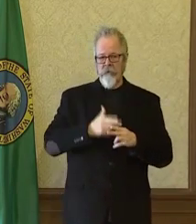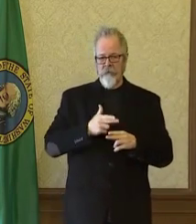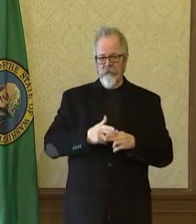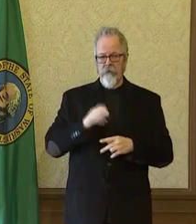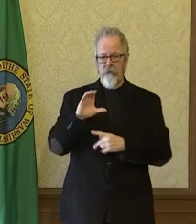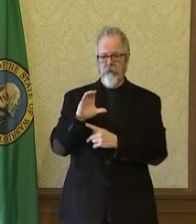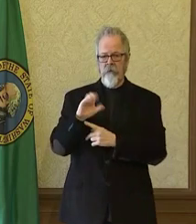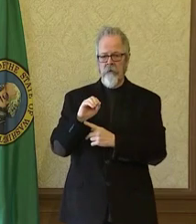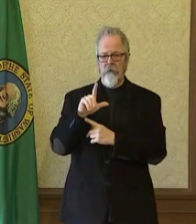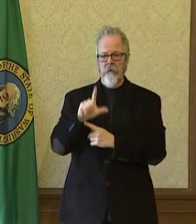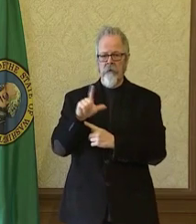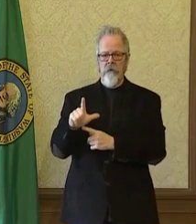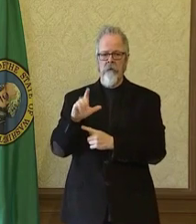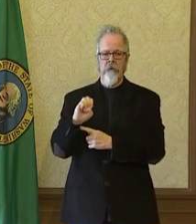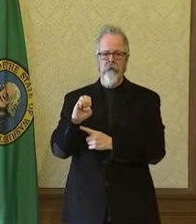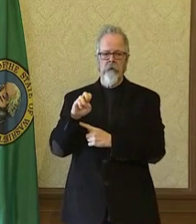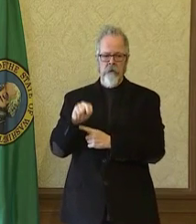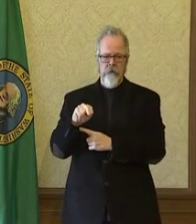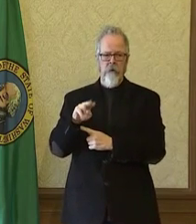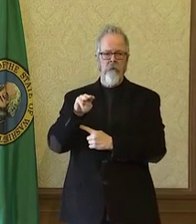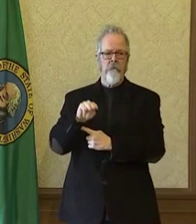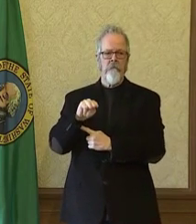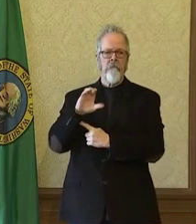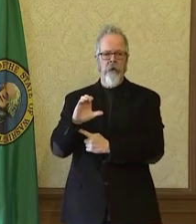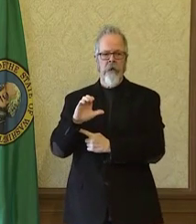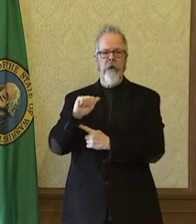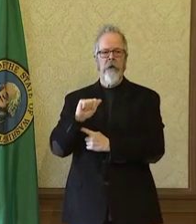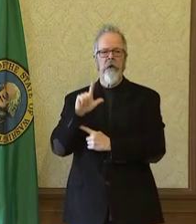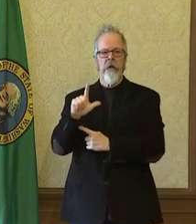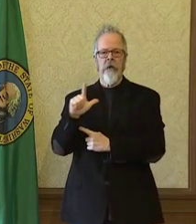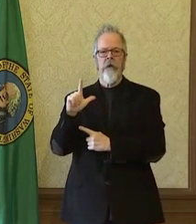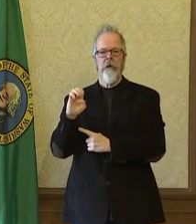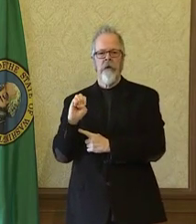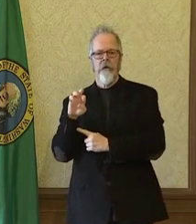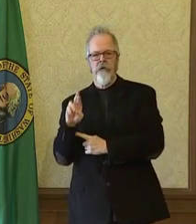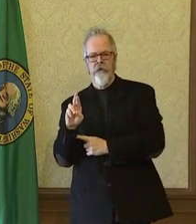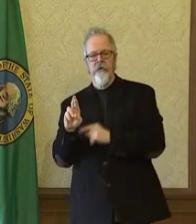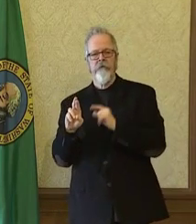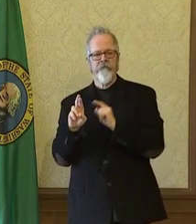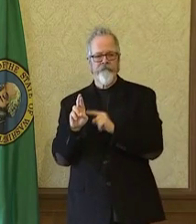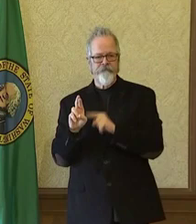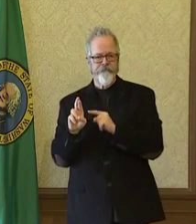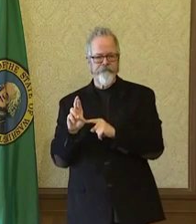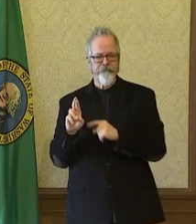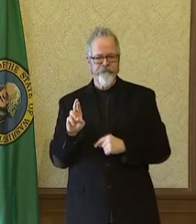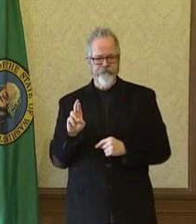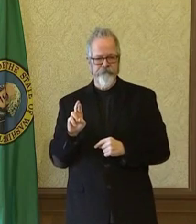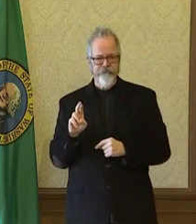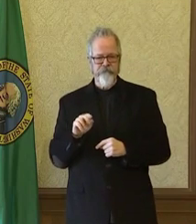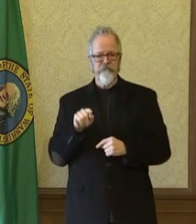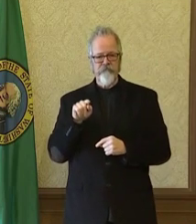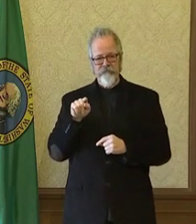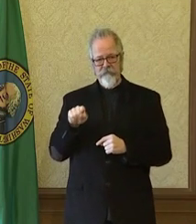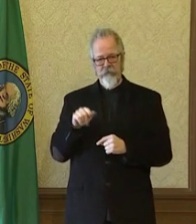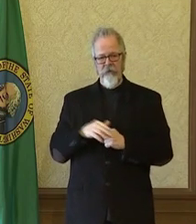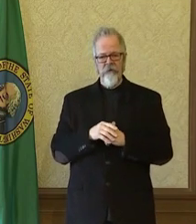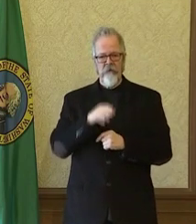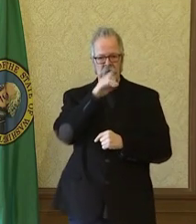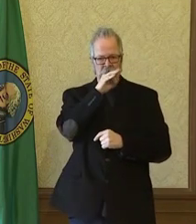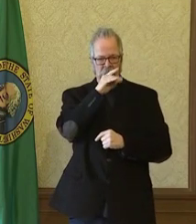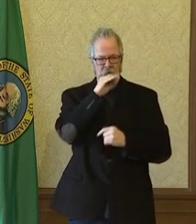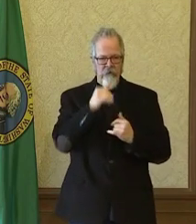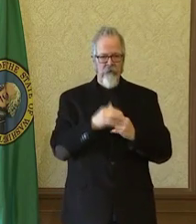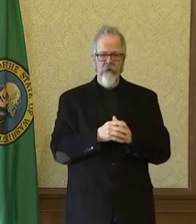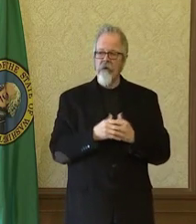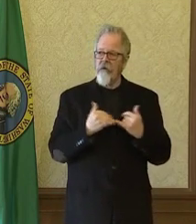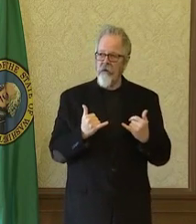know this grant is only going to help a very limited number of businesses, but it's one element of a larger response. And